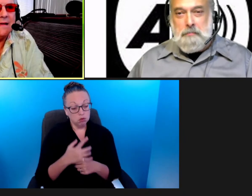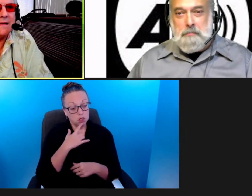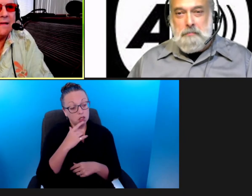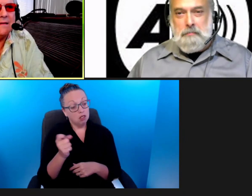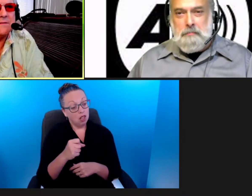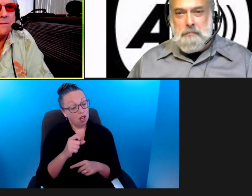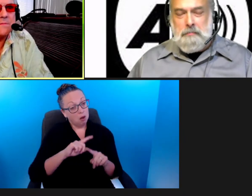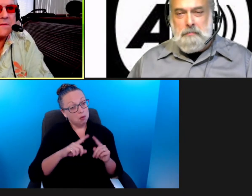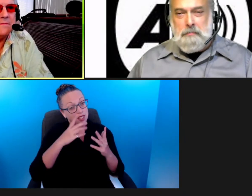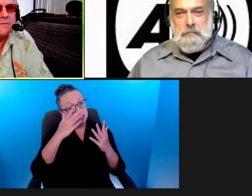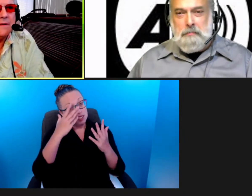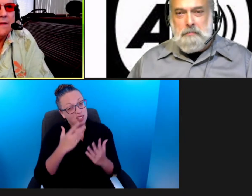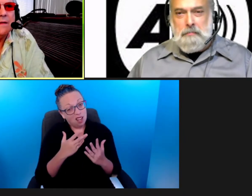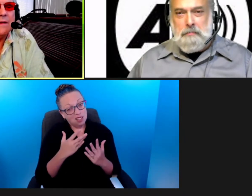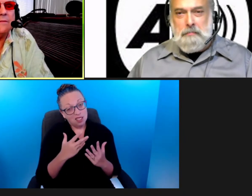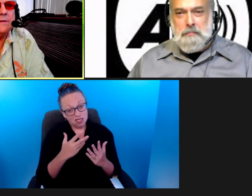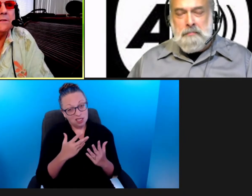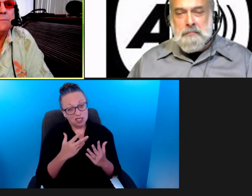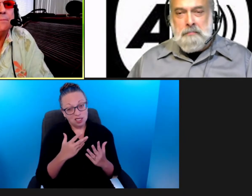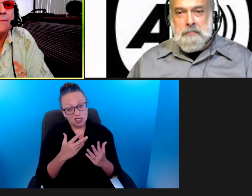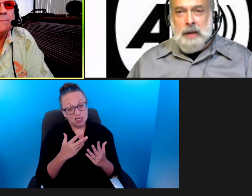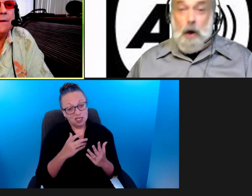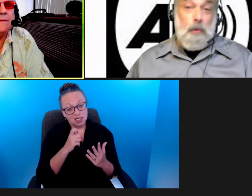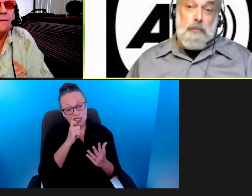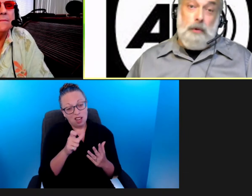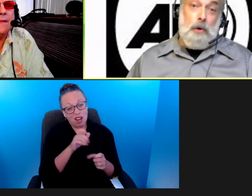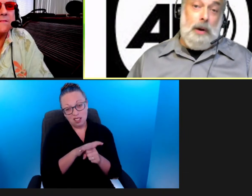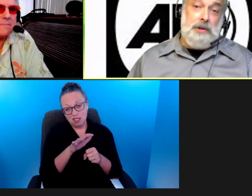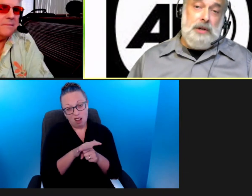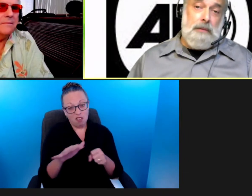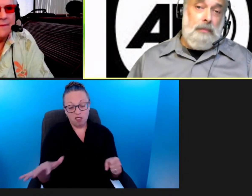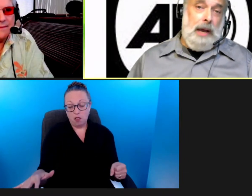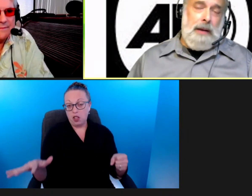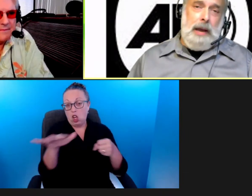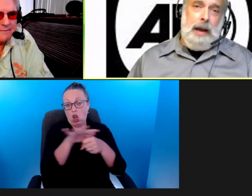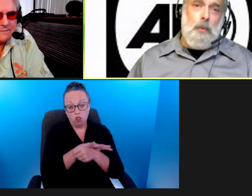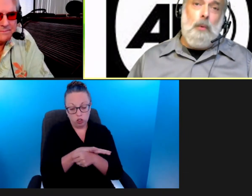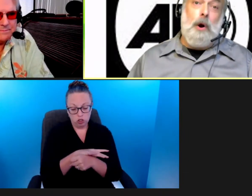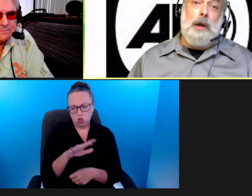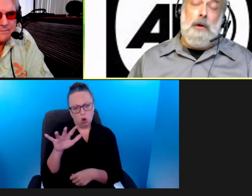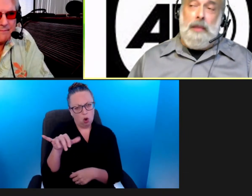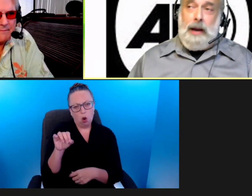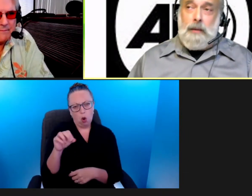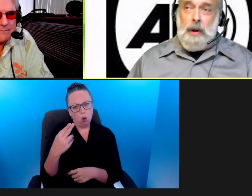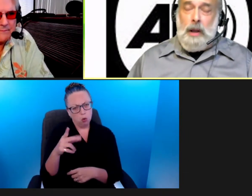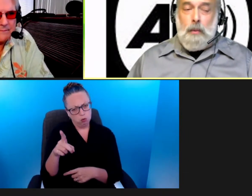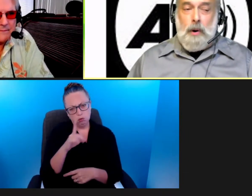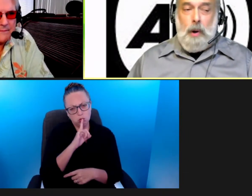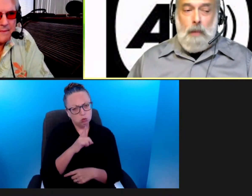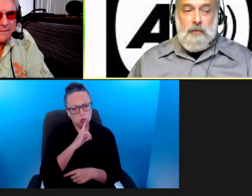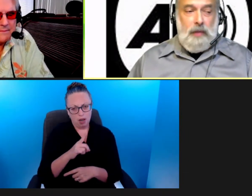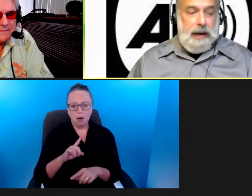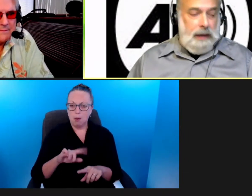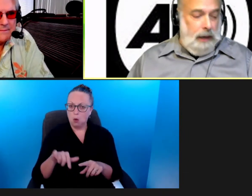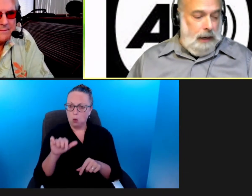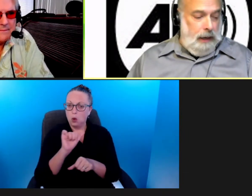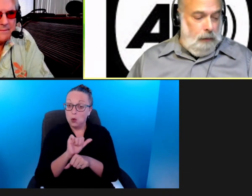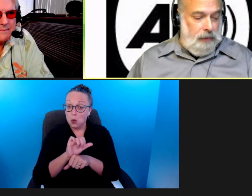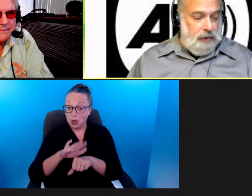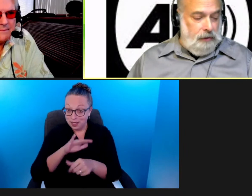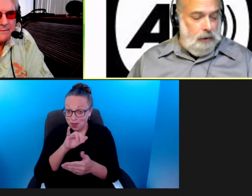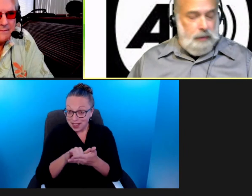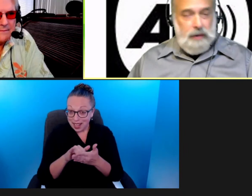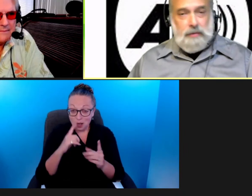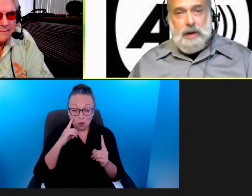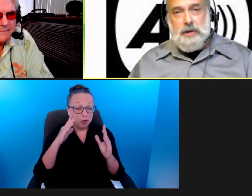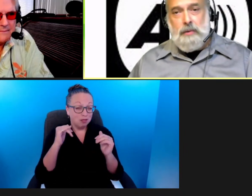sadly lacking in terms of coverage. Oh, But no that's question. yeah. And we're working on that. We're hopeful that with